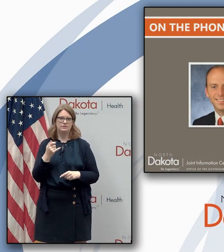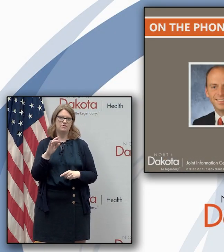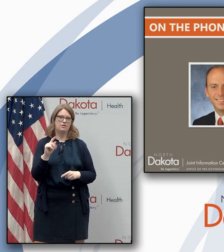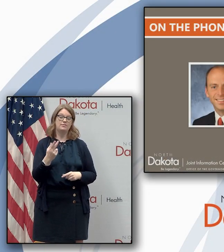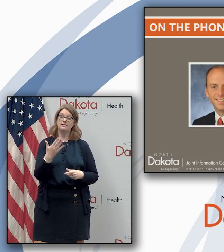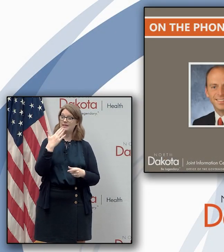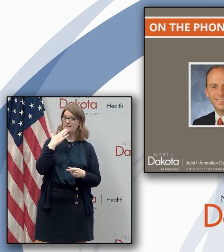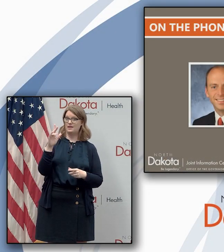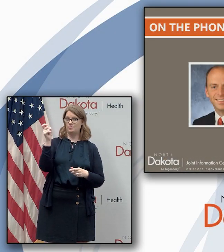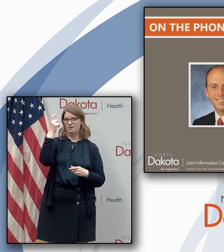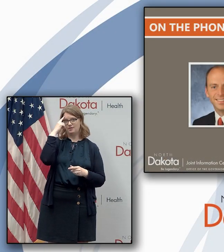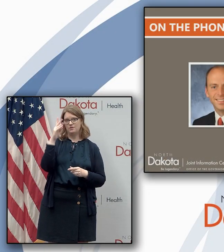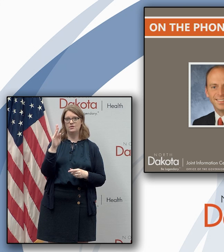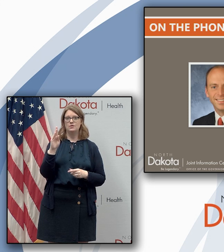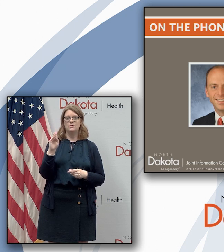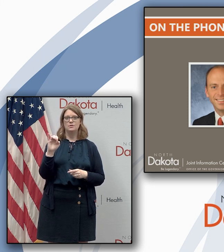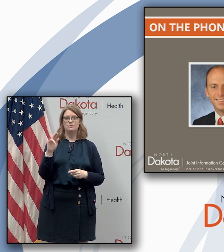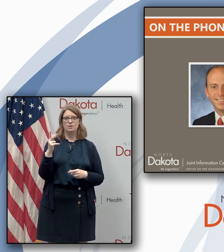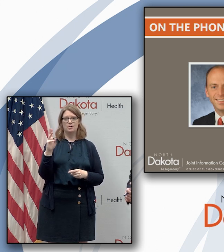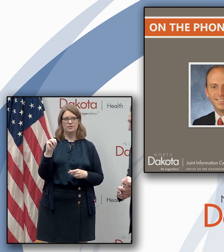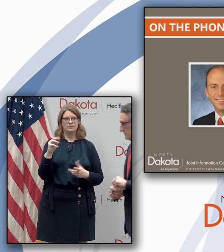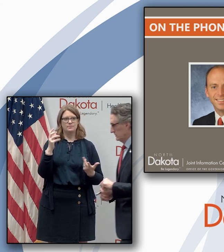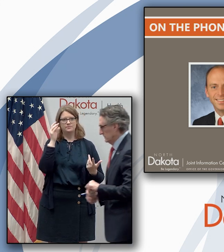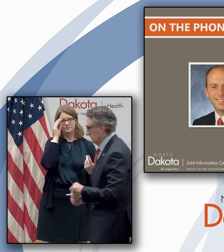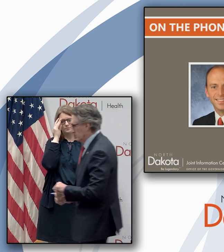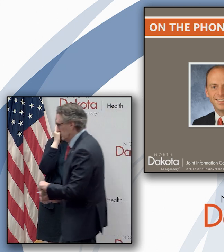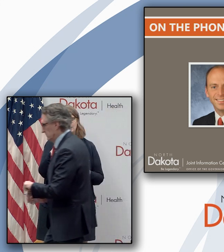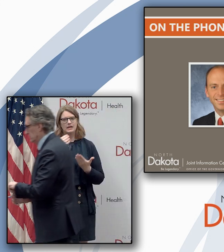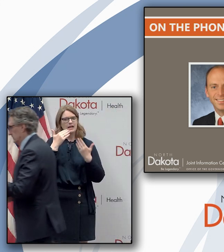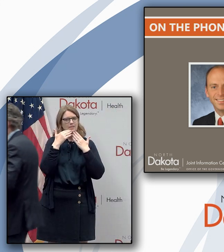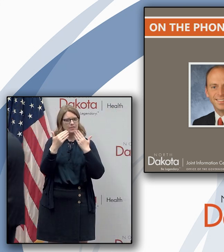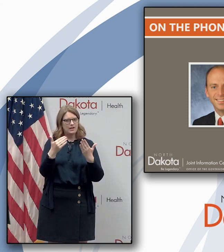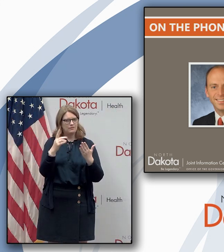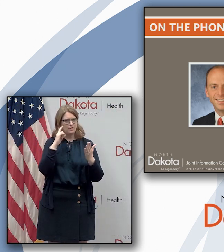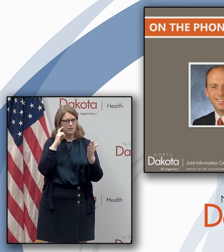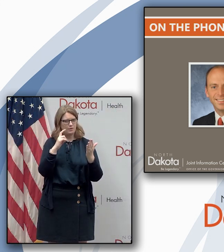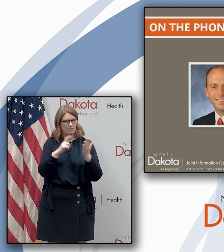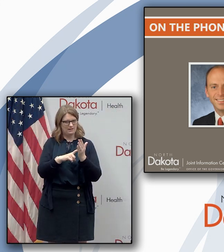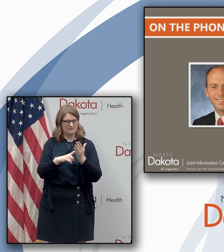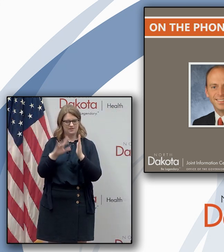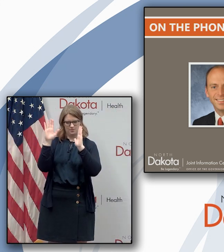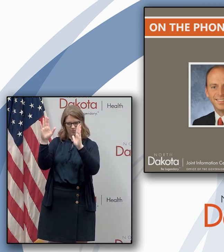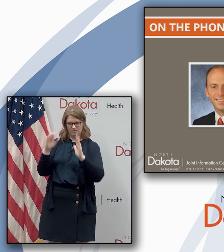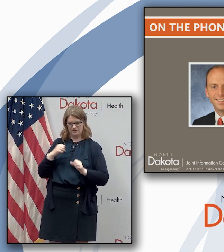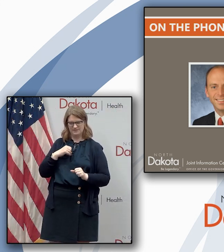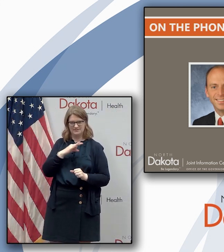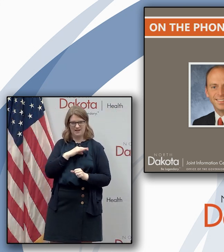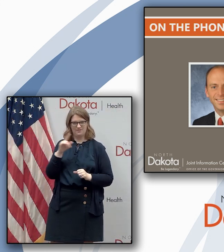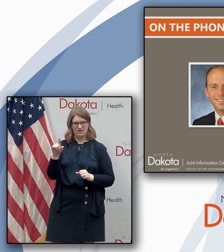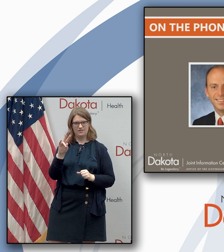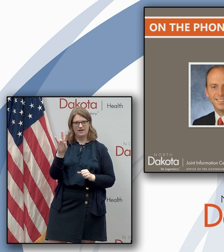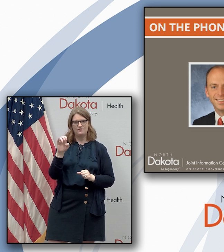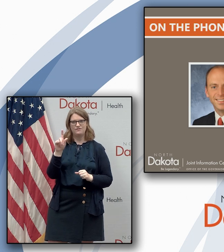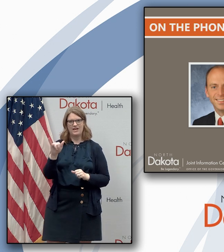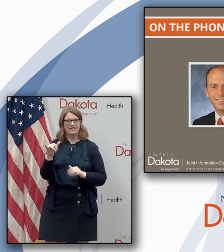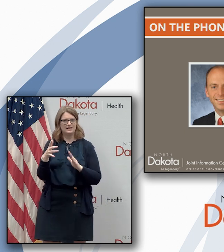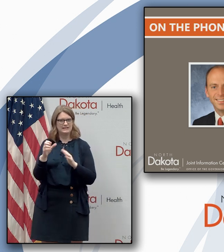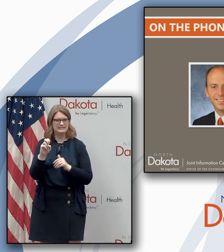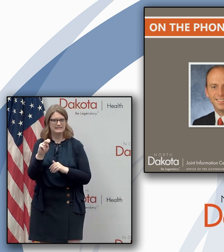Governor Burgum. And thank you for the recognition of our wonderful staff at Valley Senior Living. And thank you to